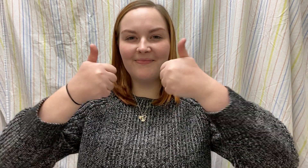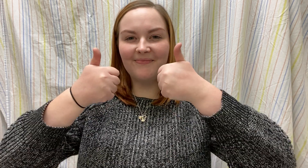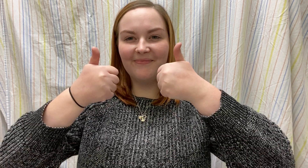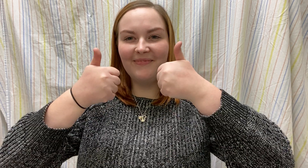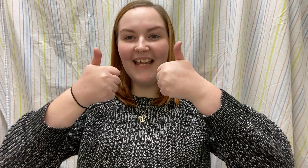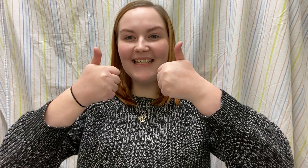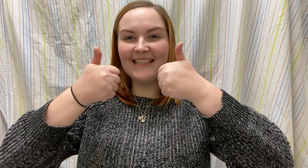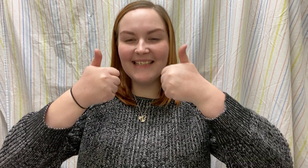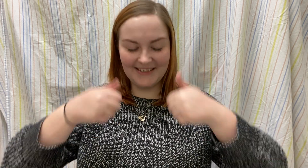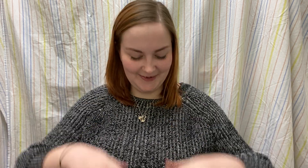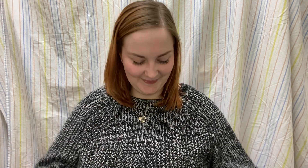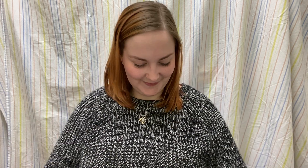Yes.